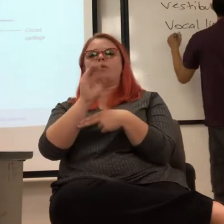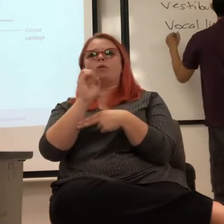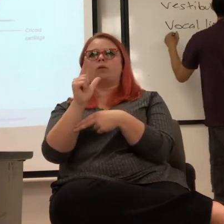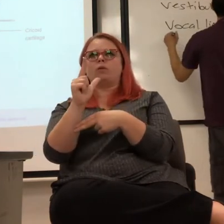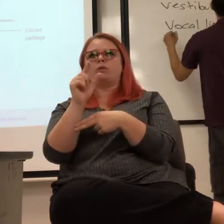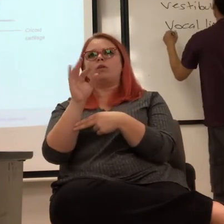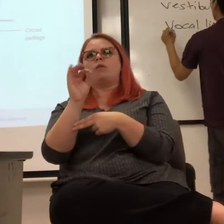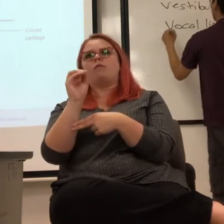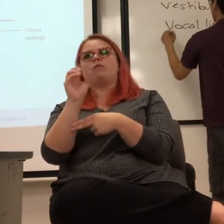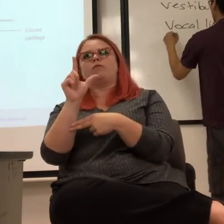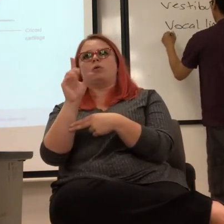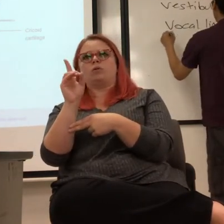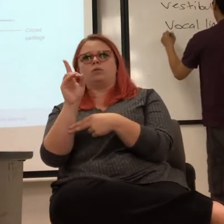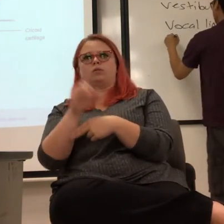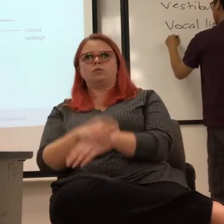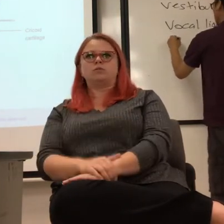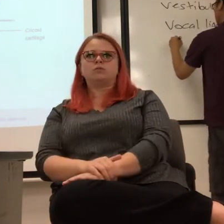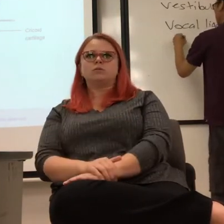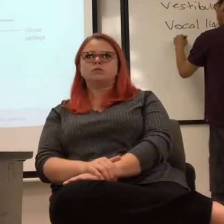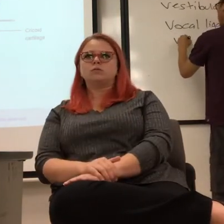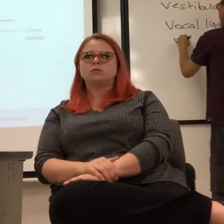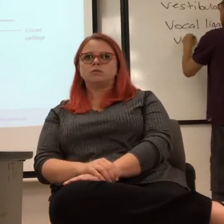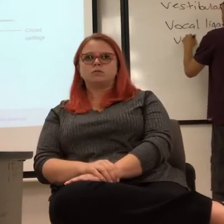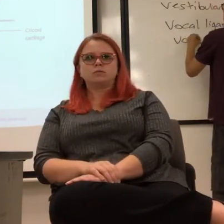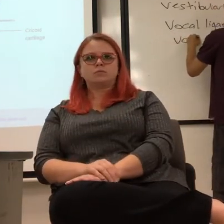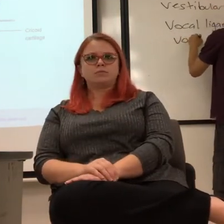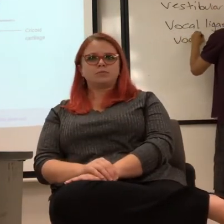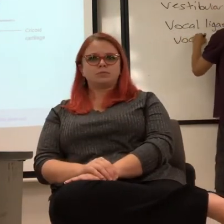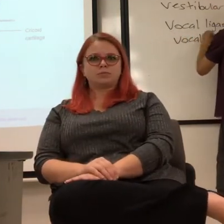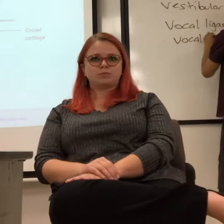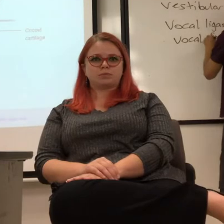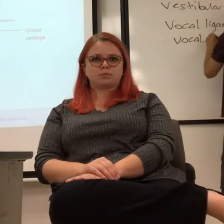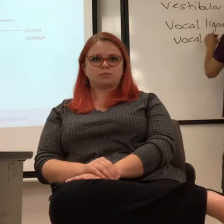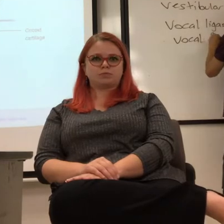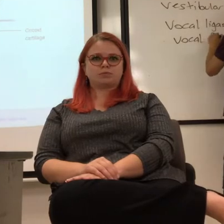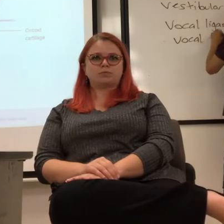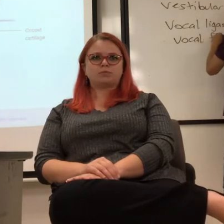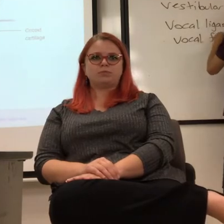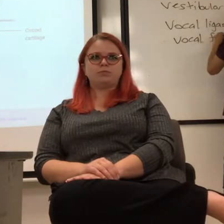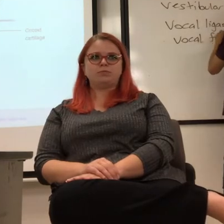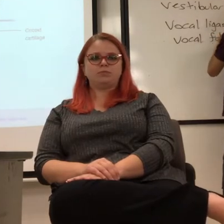true vocal fold, or whatever. Let's just call it vocal fold.